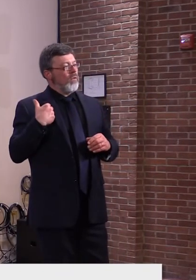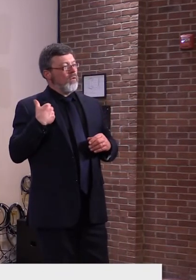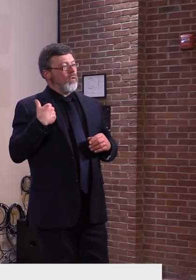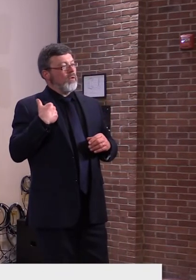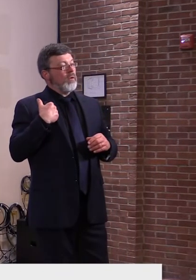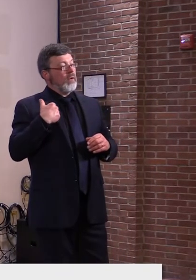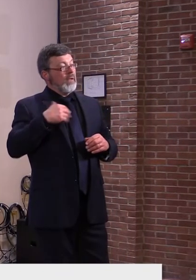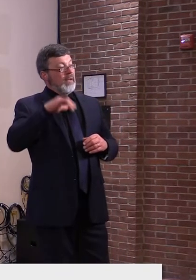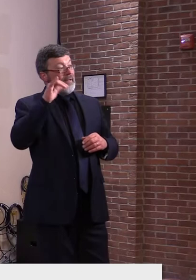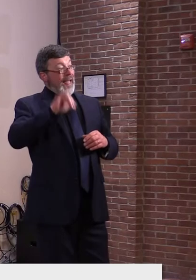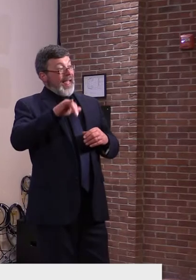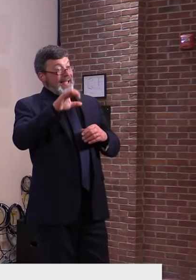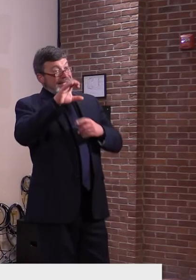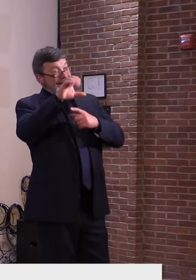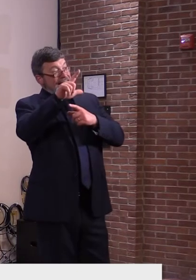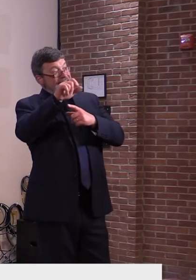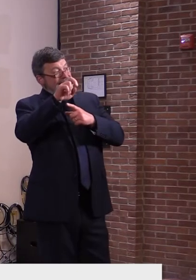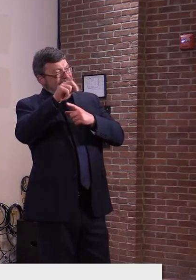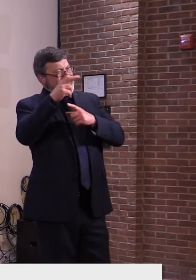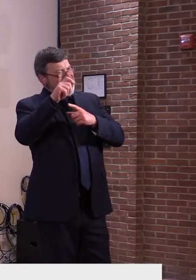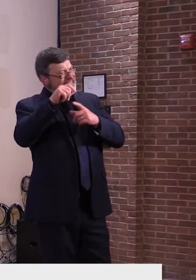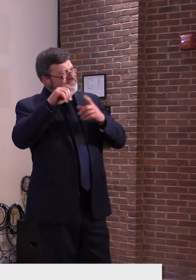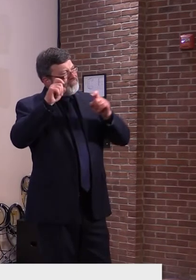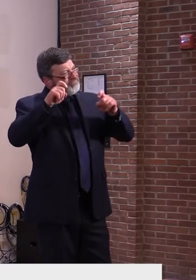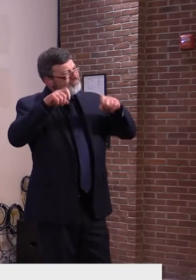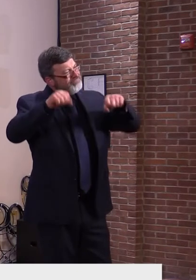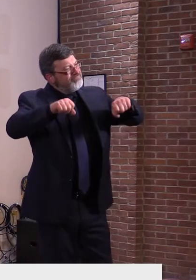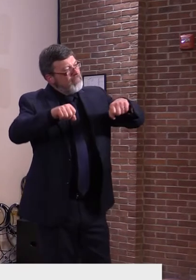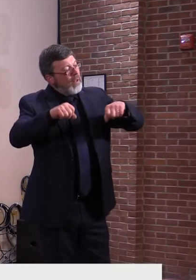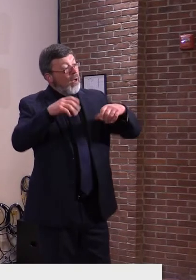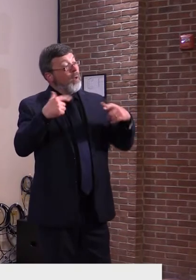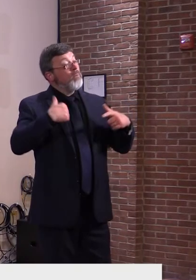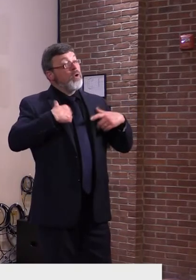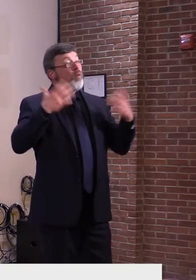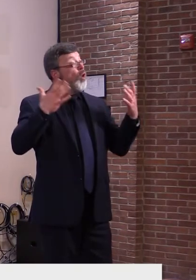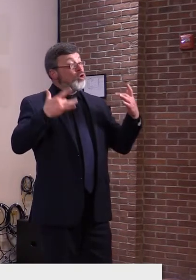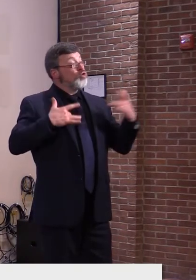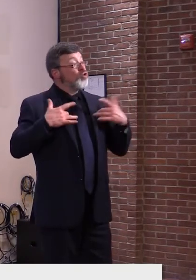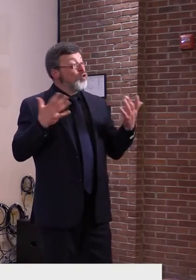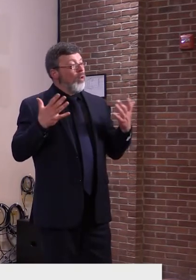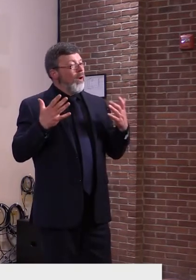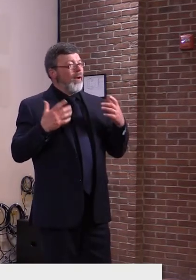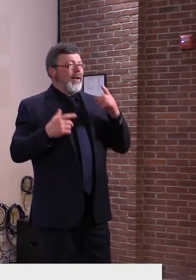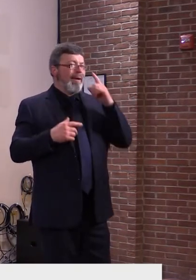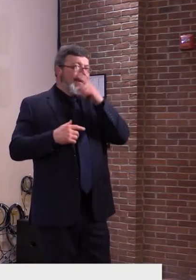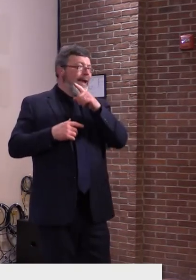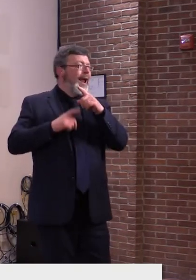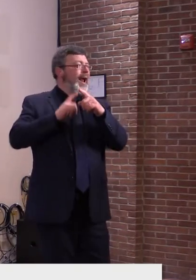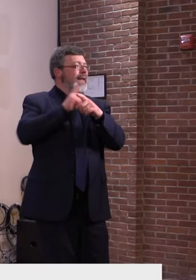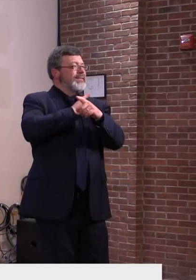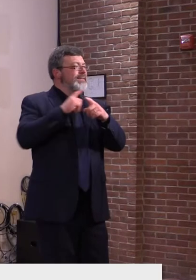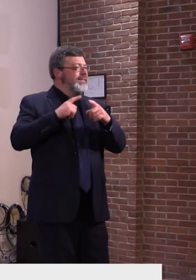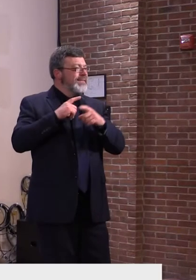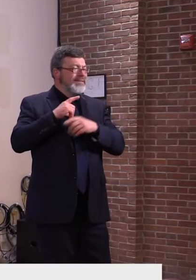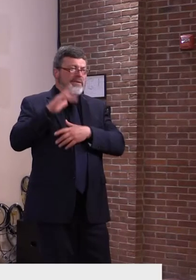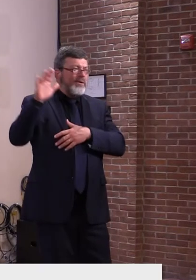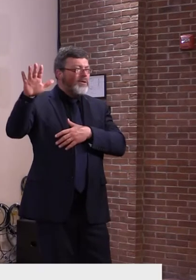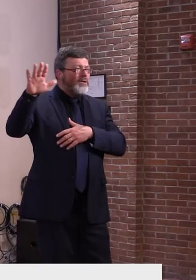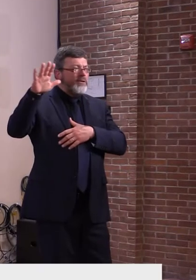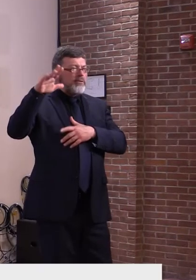heat standard. My concern is the legislature abdicating their position, their